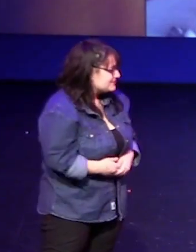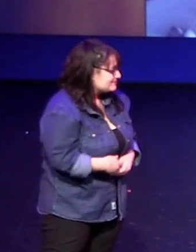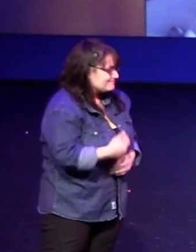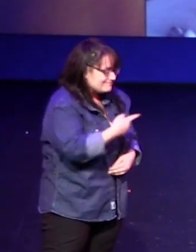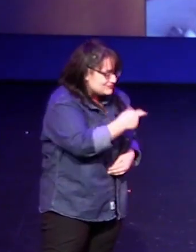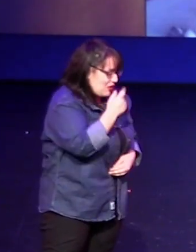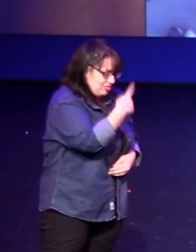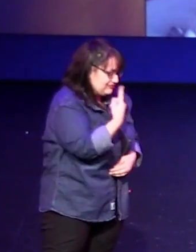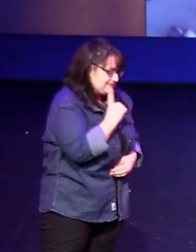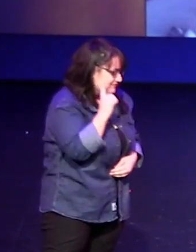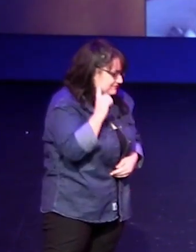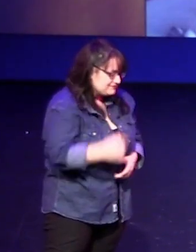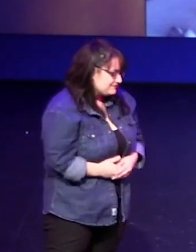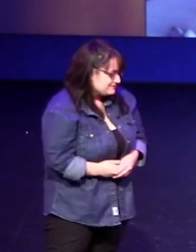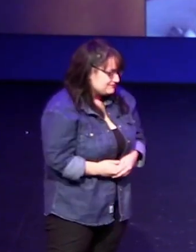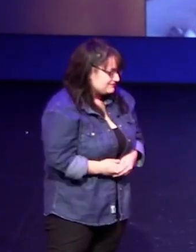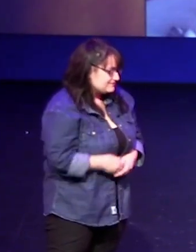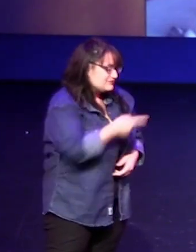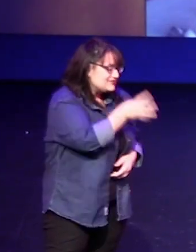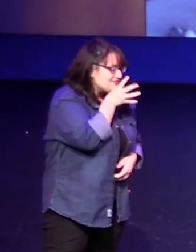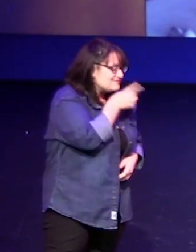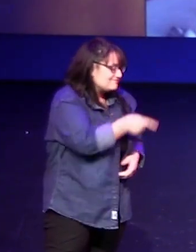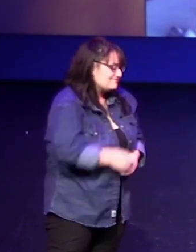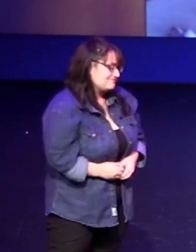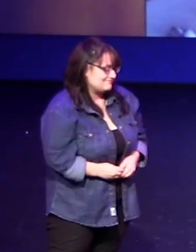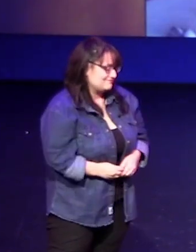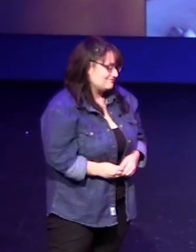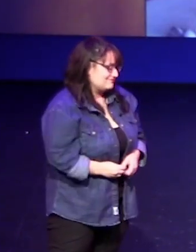not deaf just like me. You don't look deaf. You speak.